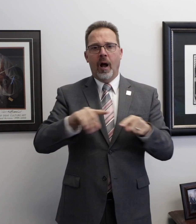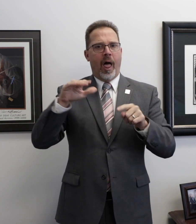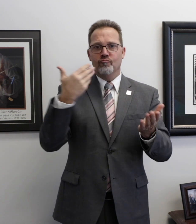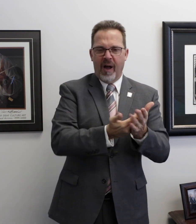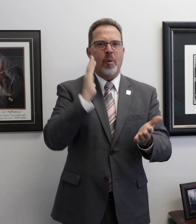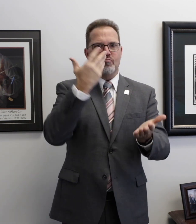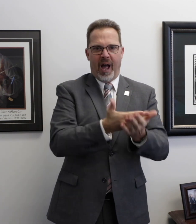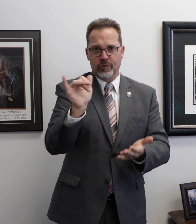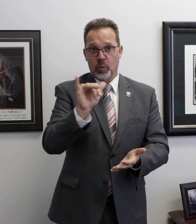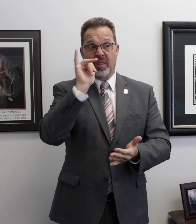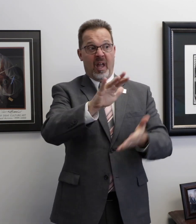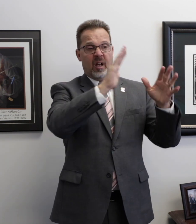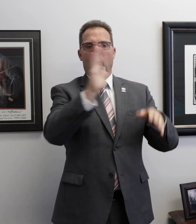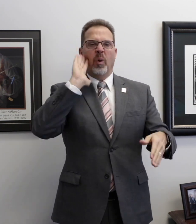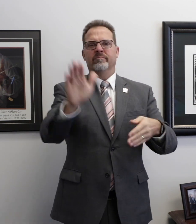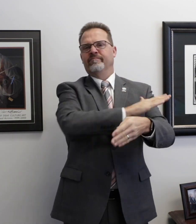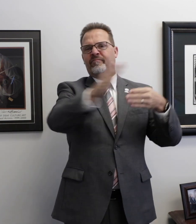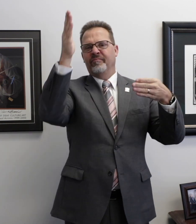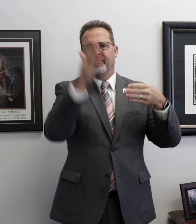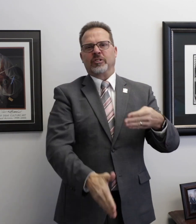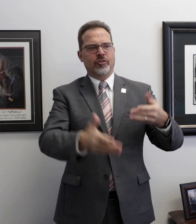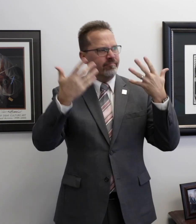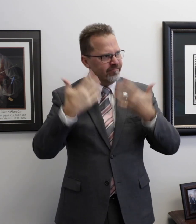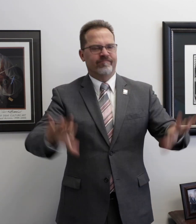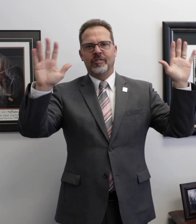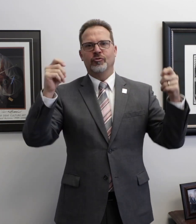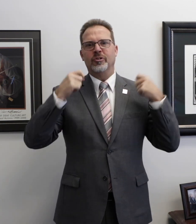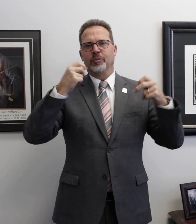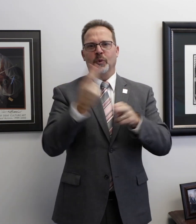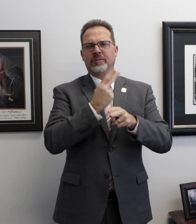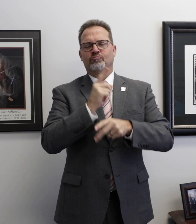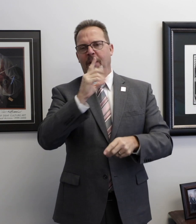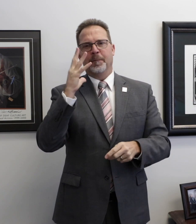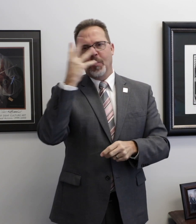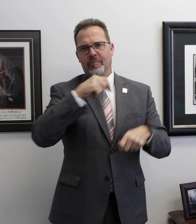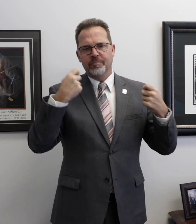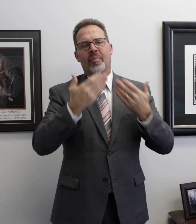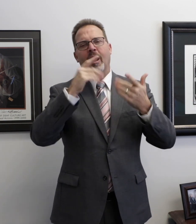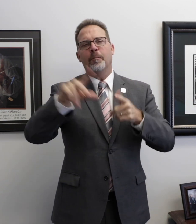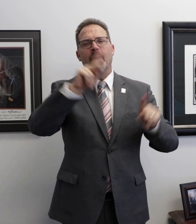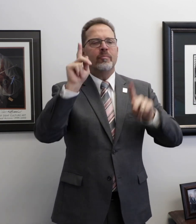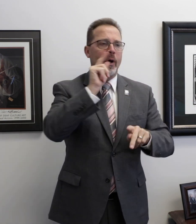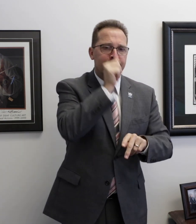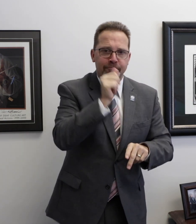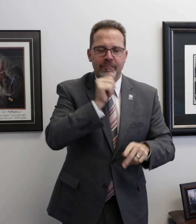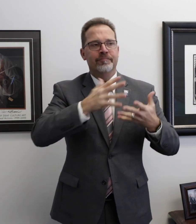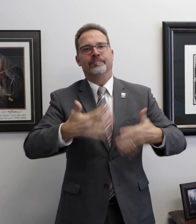not come yet. Once those two things are done and in place, the project will be completed. It's a beautiful new gymnasium that we look forward to using for years to